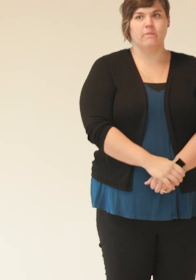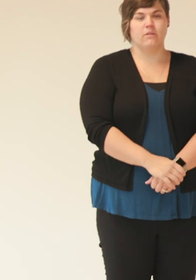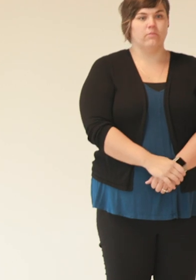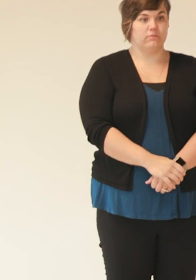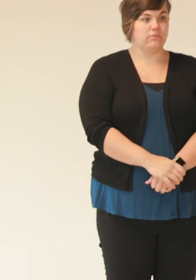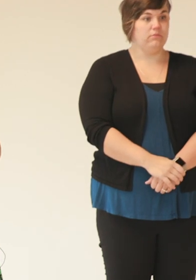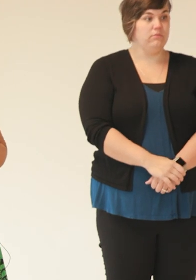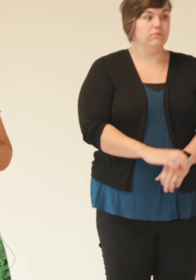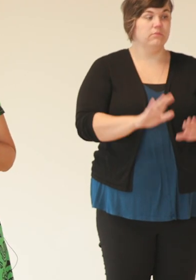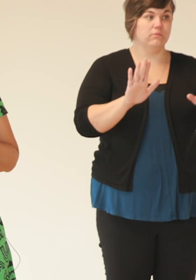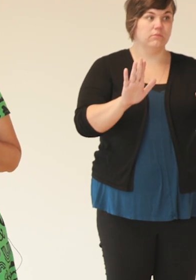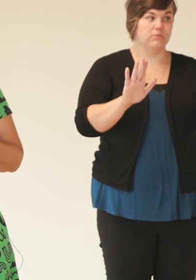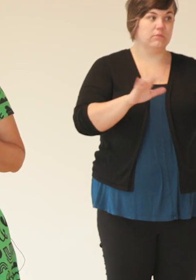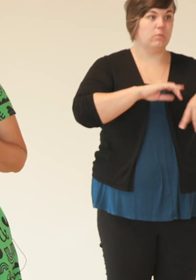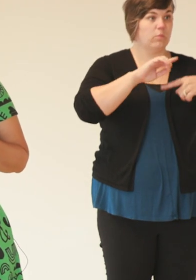When you're ready,